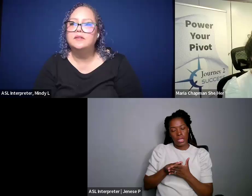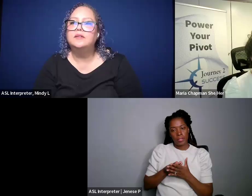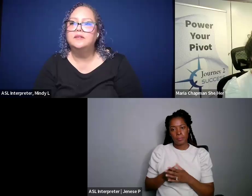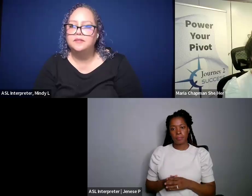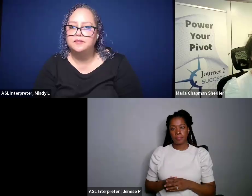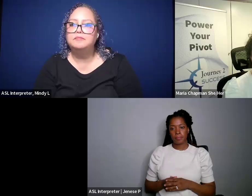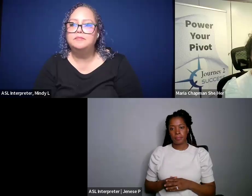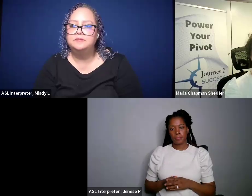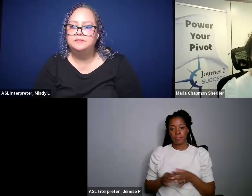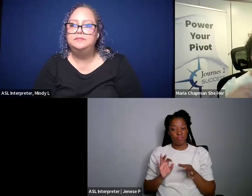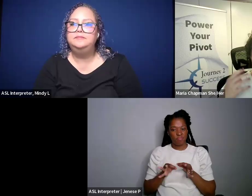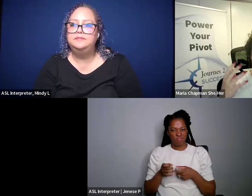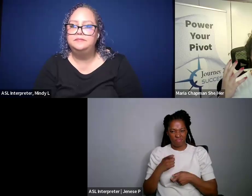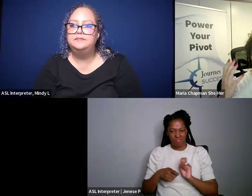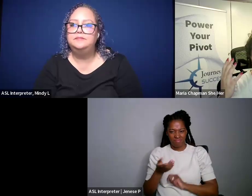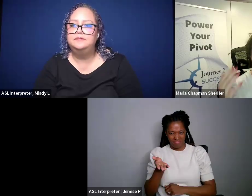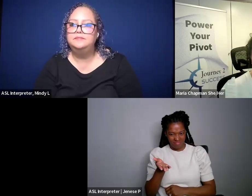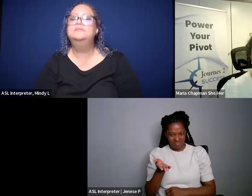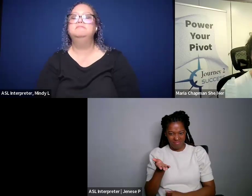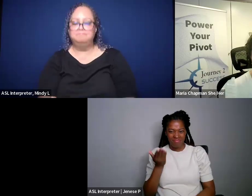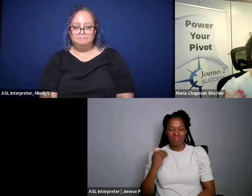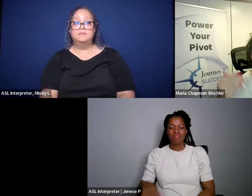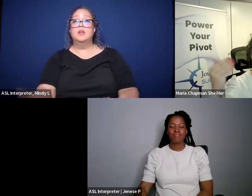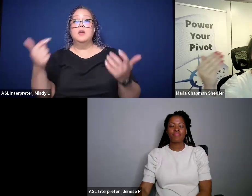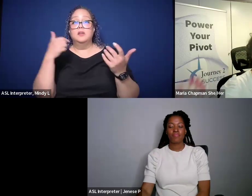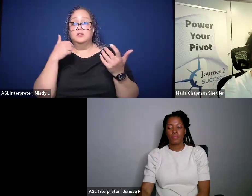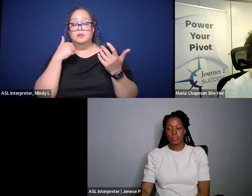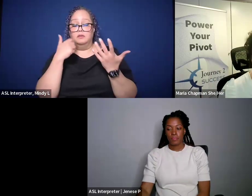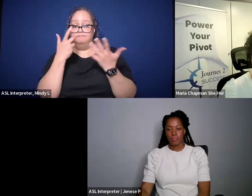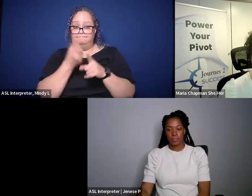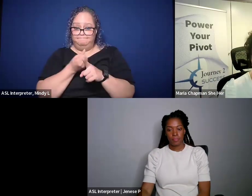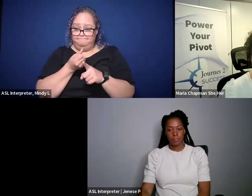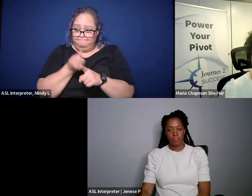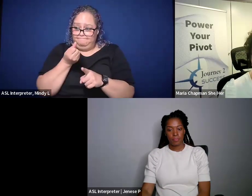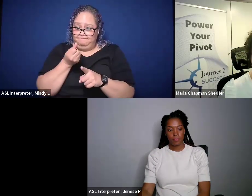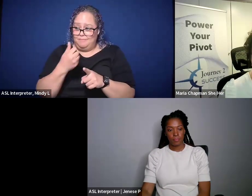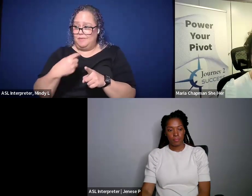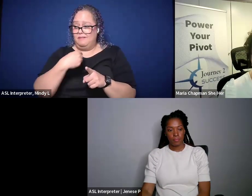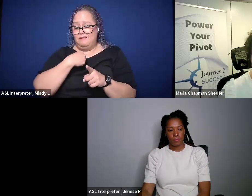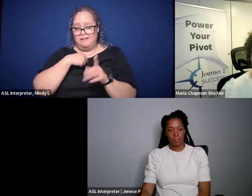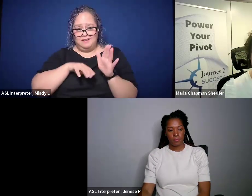I developed this fear of spending money.